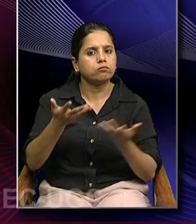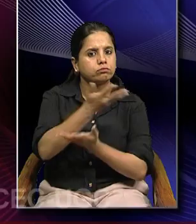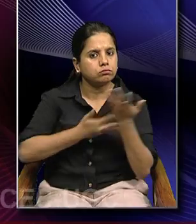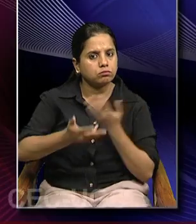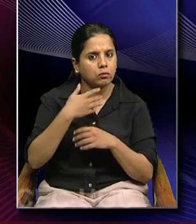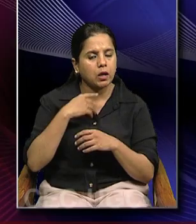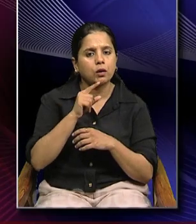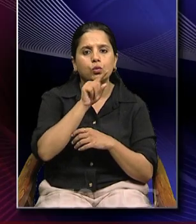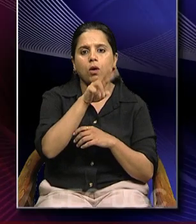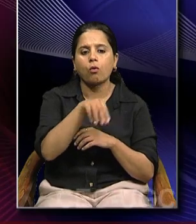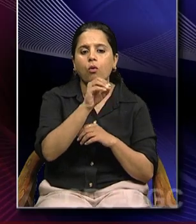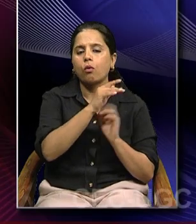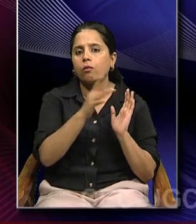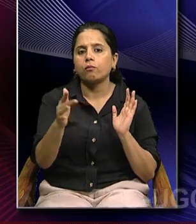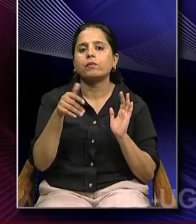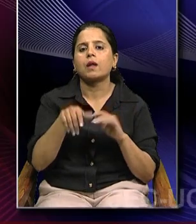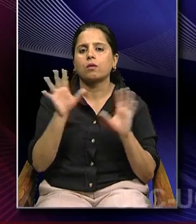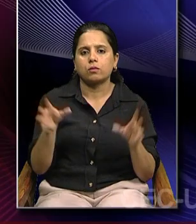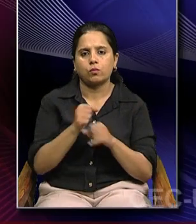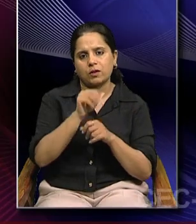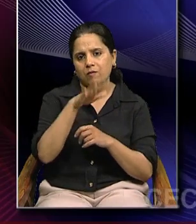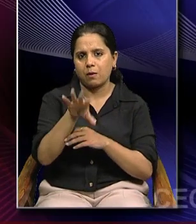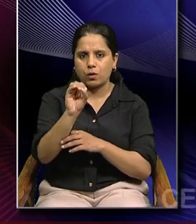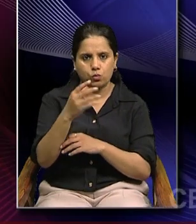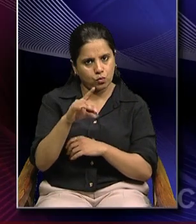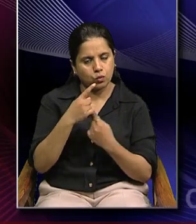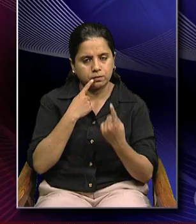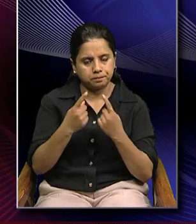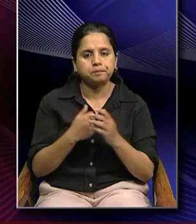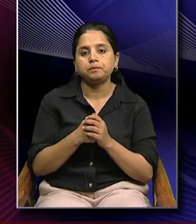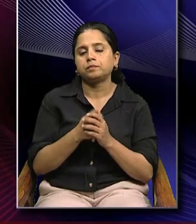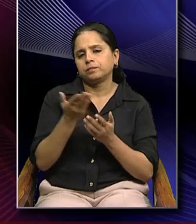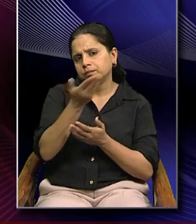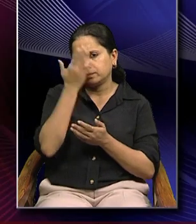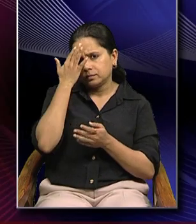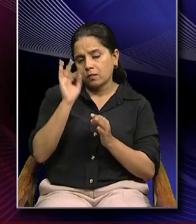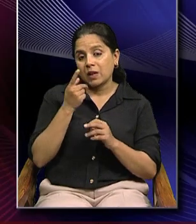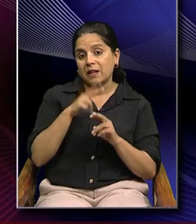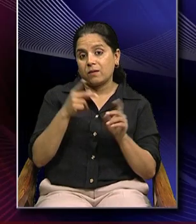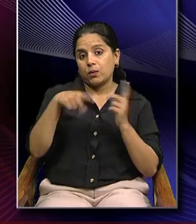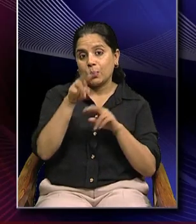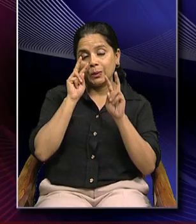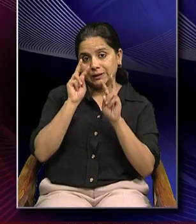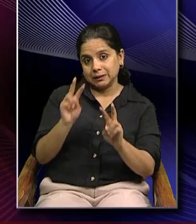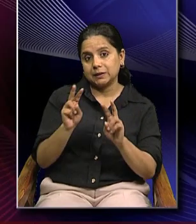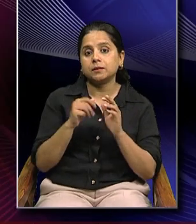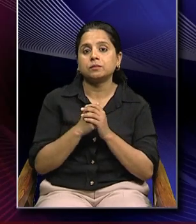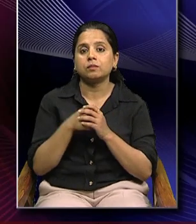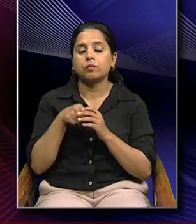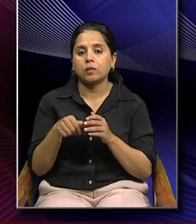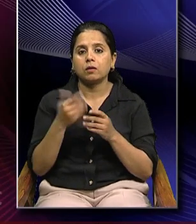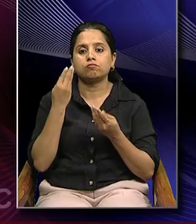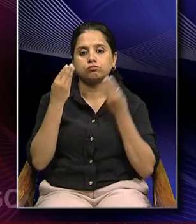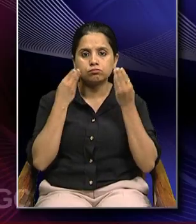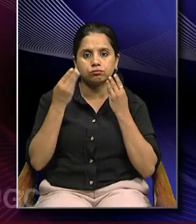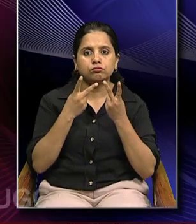marketing 1.0 and now we have concluded till 5.0. So, if you look at the cosmetic